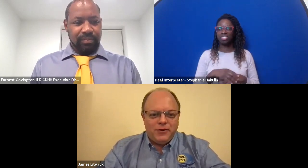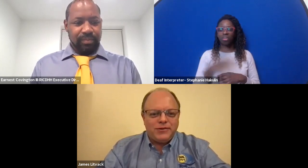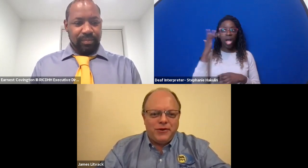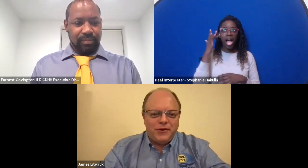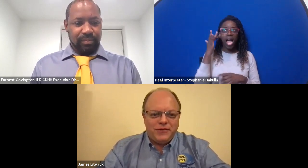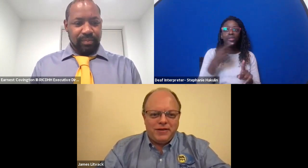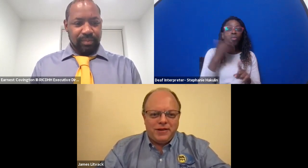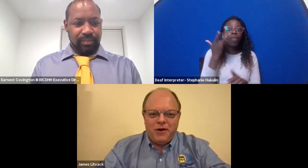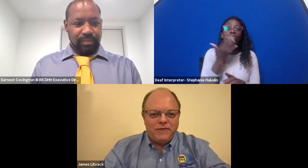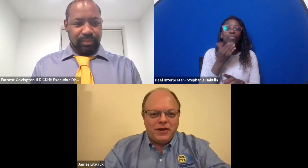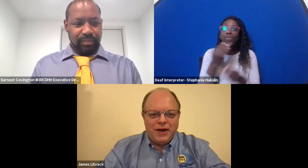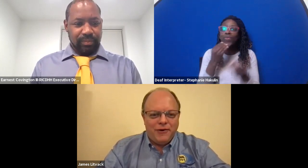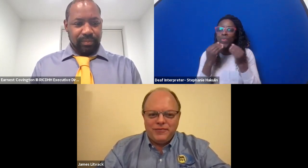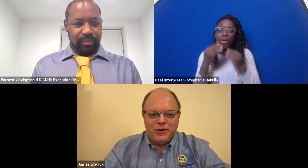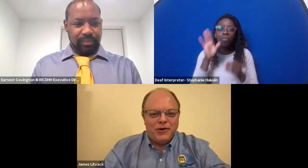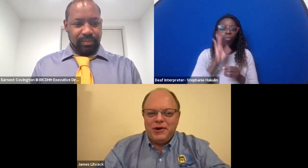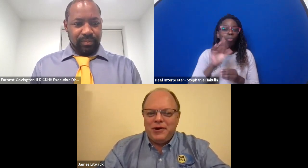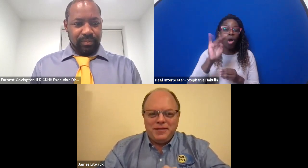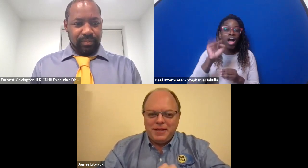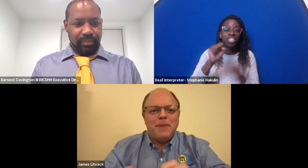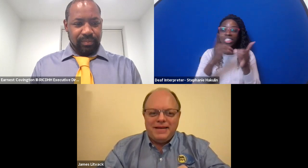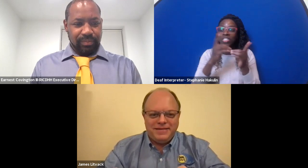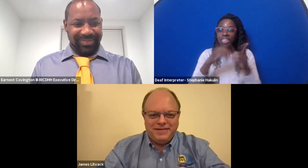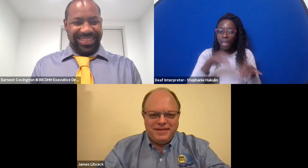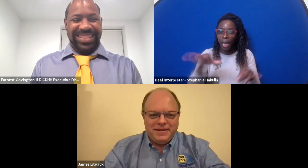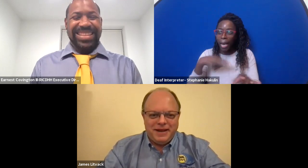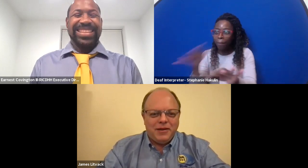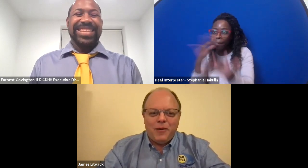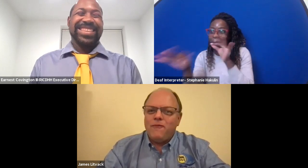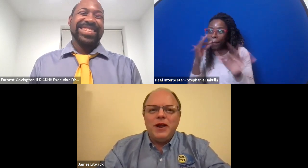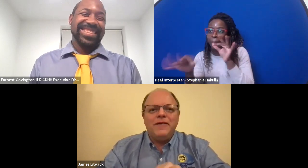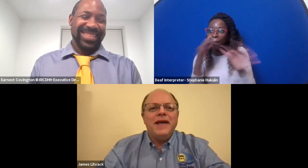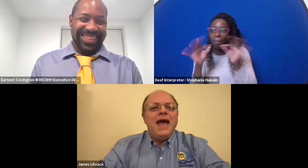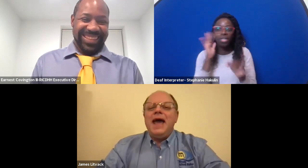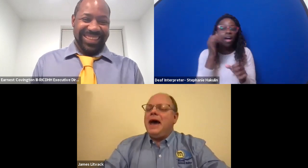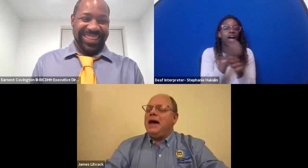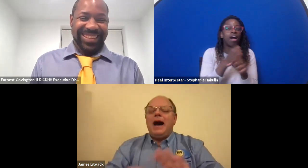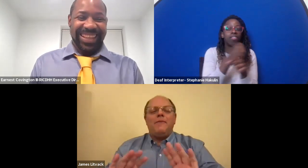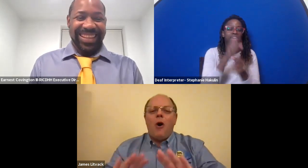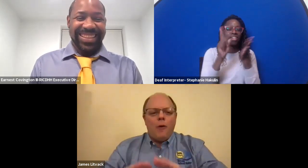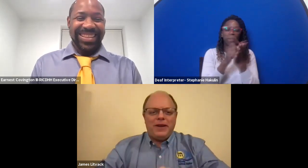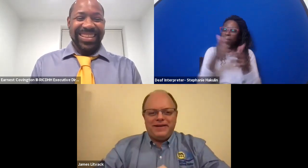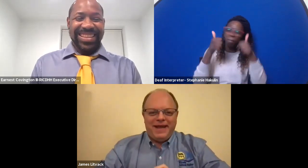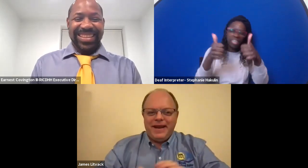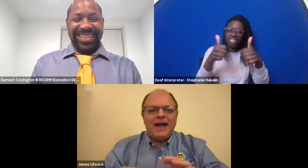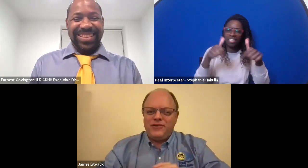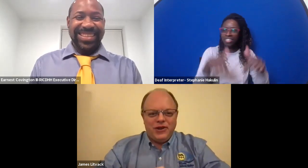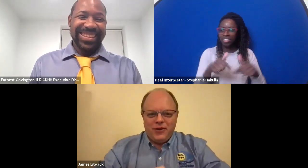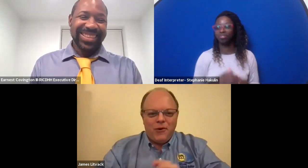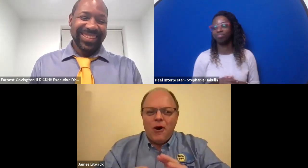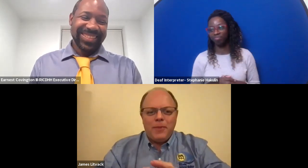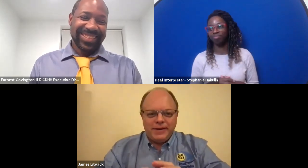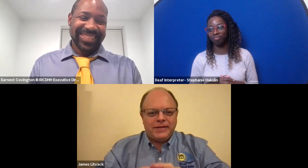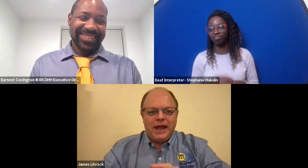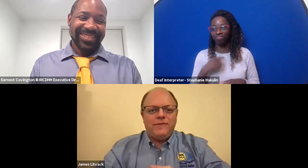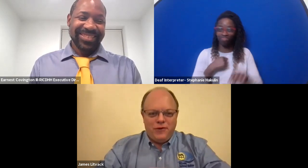brownies that were served at the coffee hours were the best. I really, and I'm hoping that next year